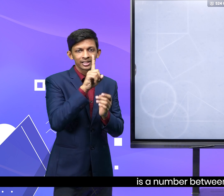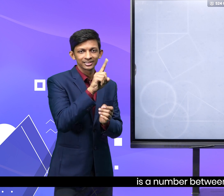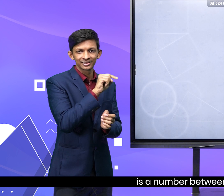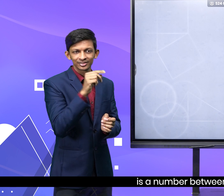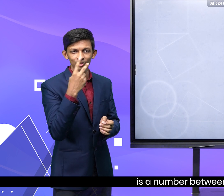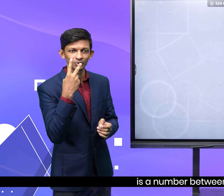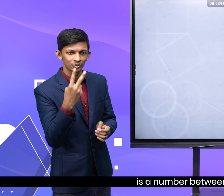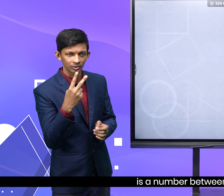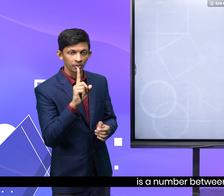2.